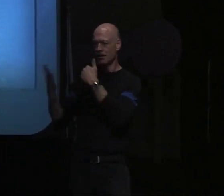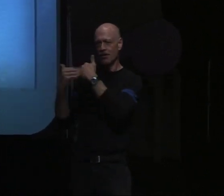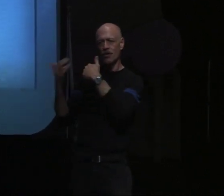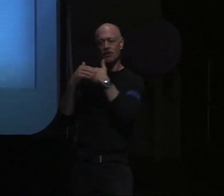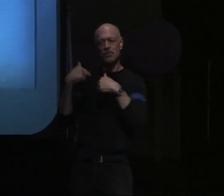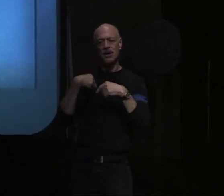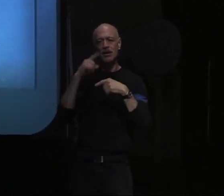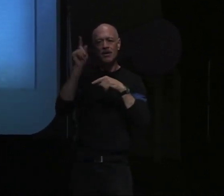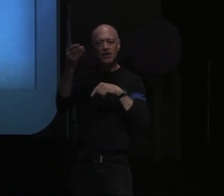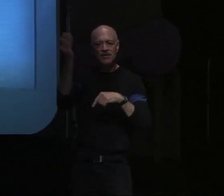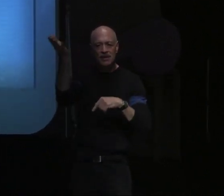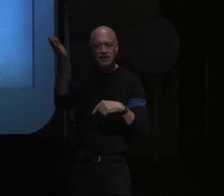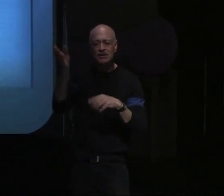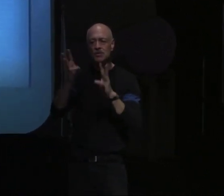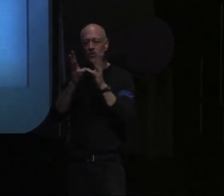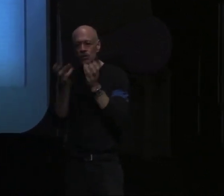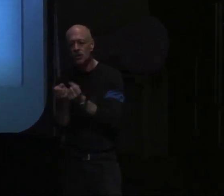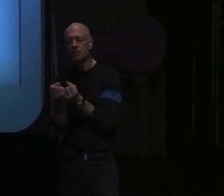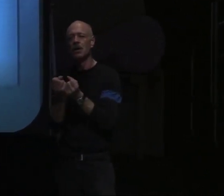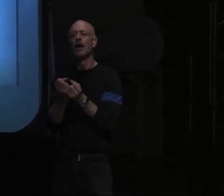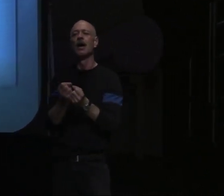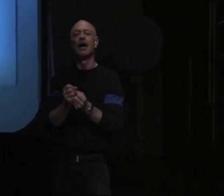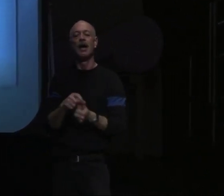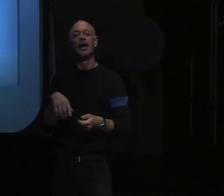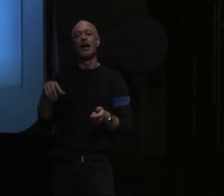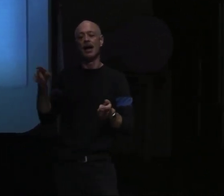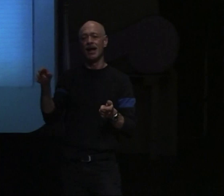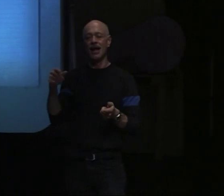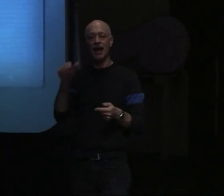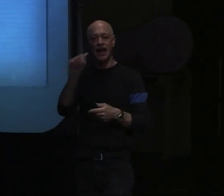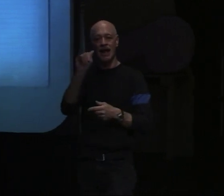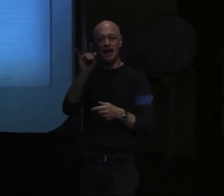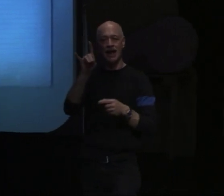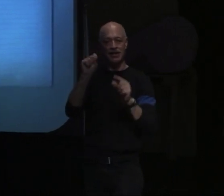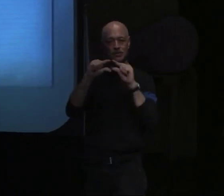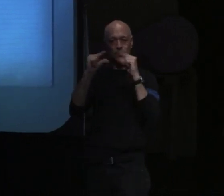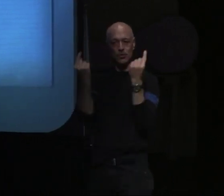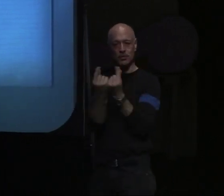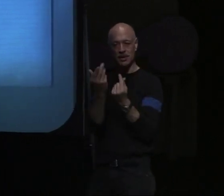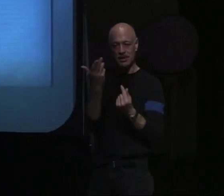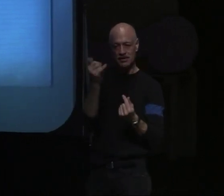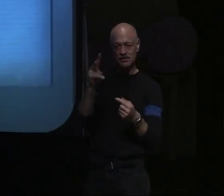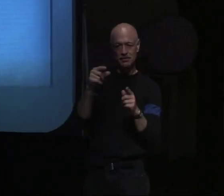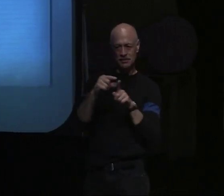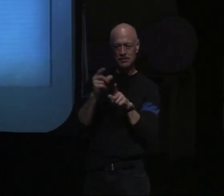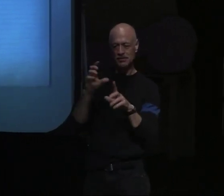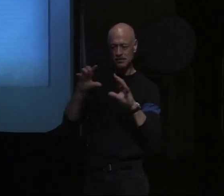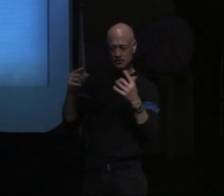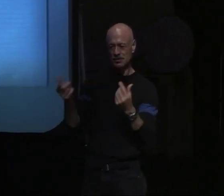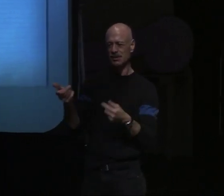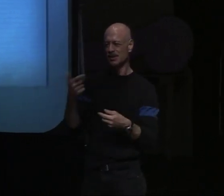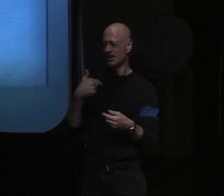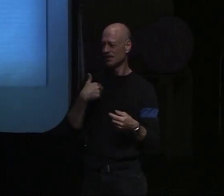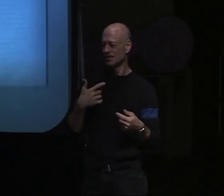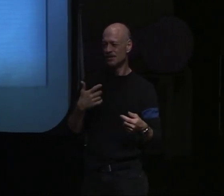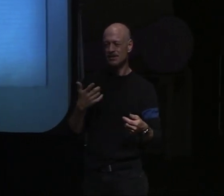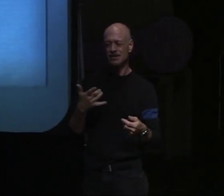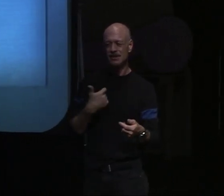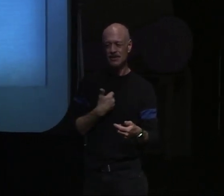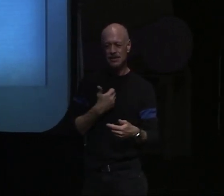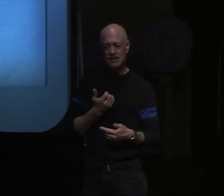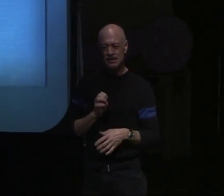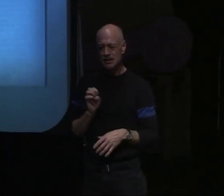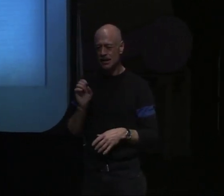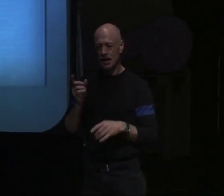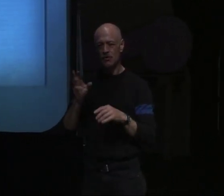After Deaf Way and the Deaf President Now movement, I was inspired to include deafness in my work, and